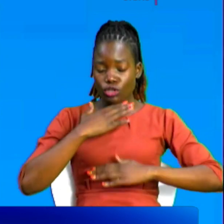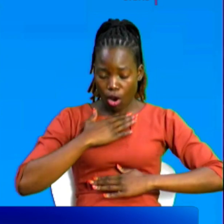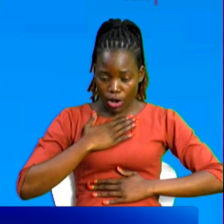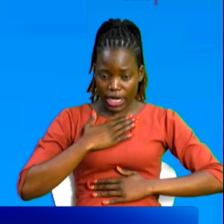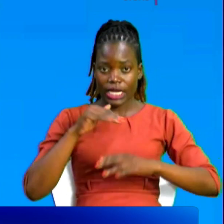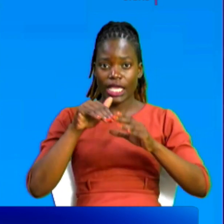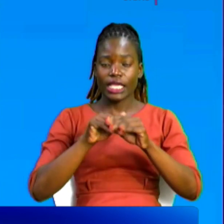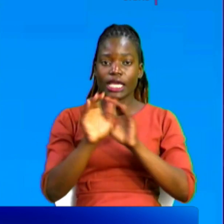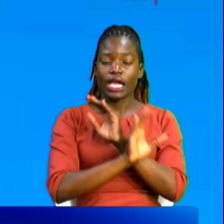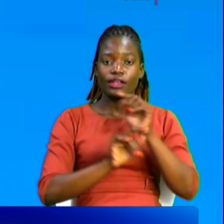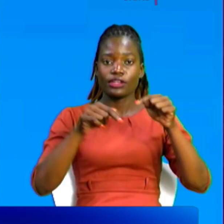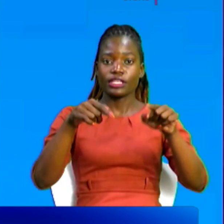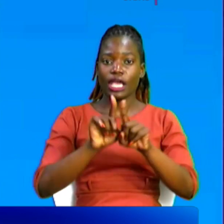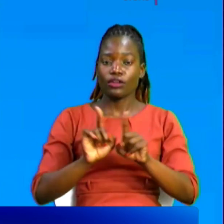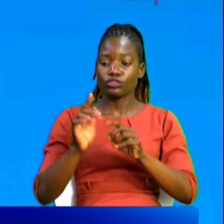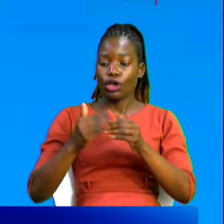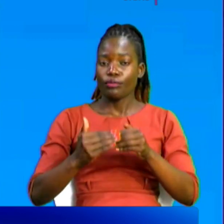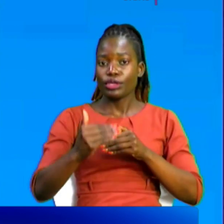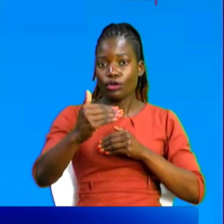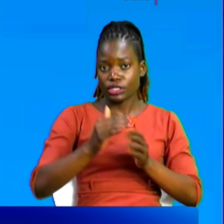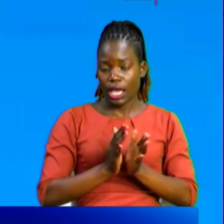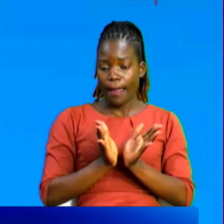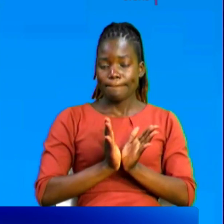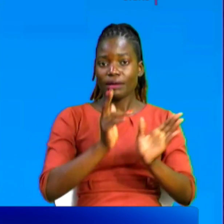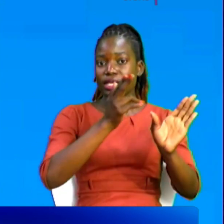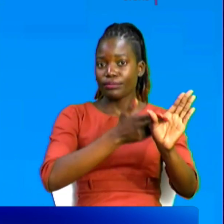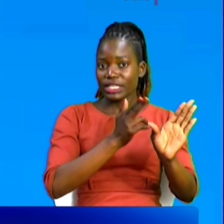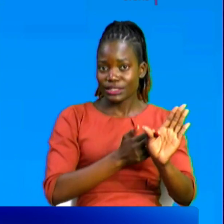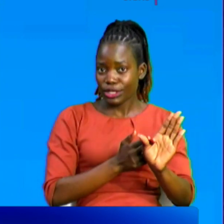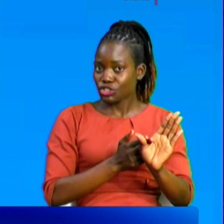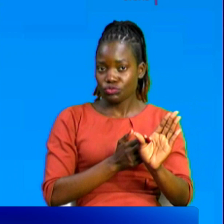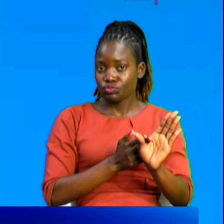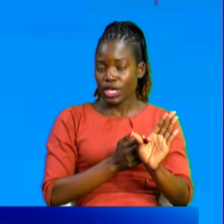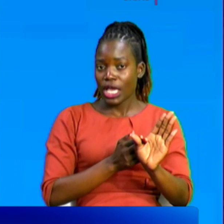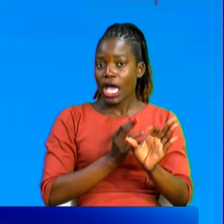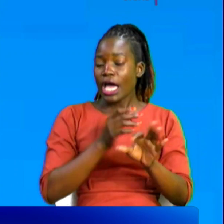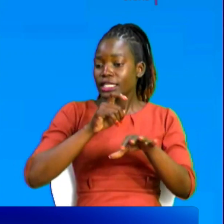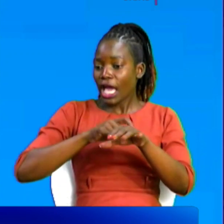in this country and beyond, Honourable Speaker. Public participation, if ever it was